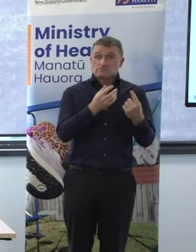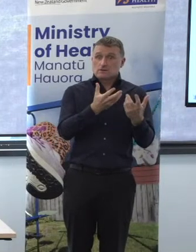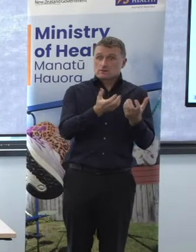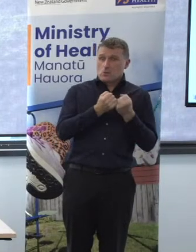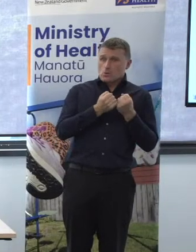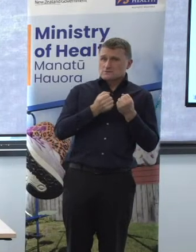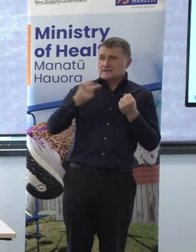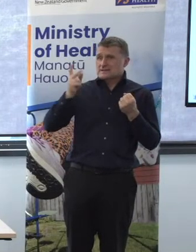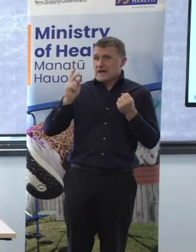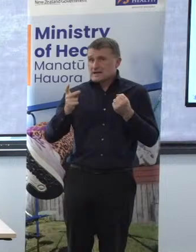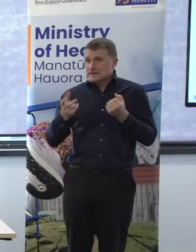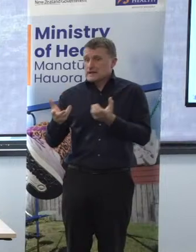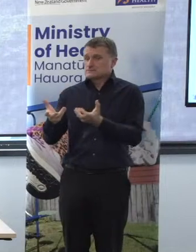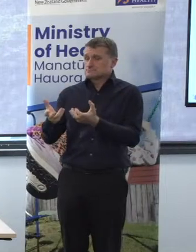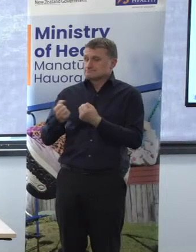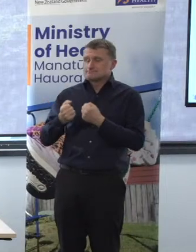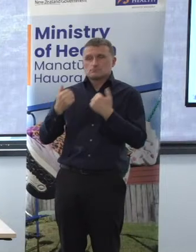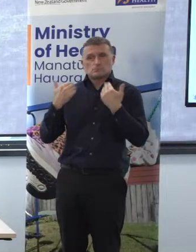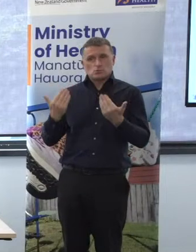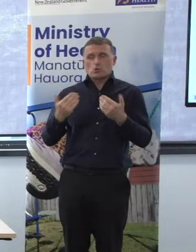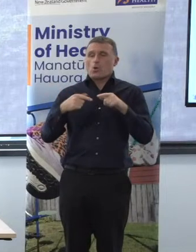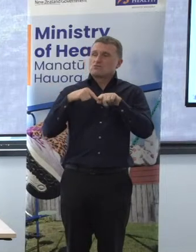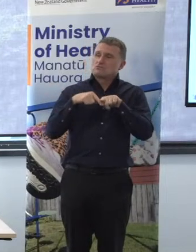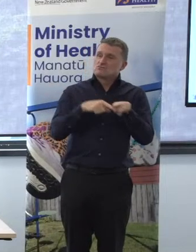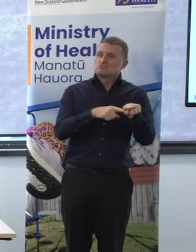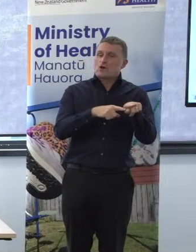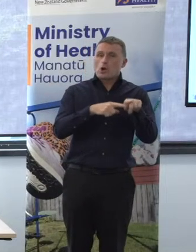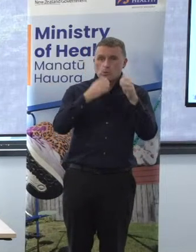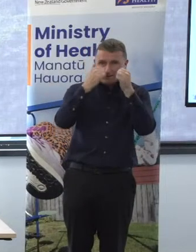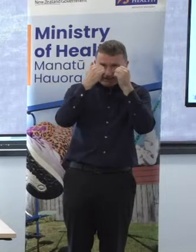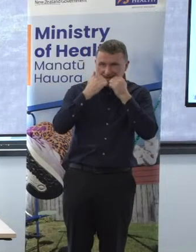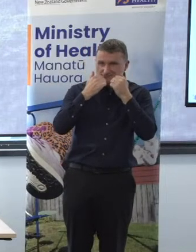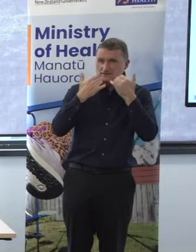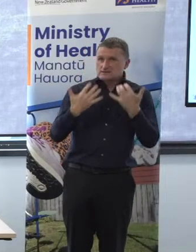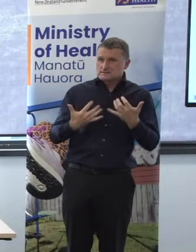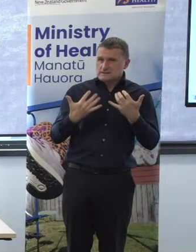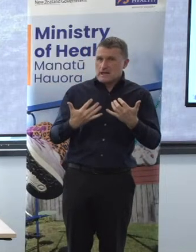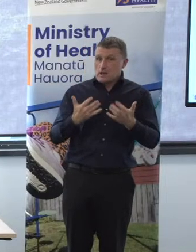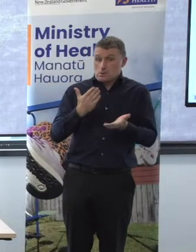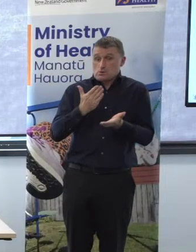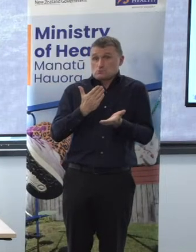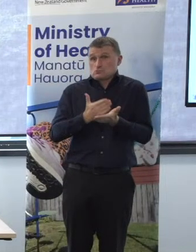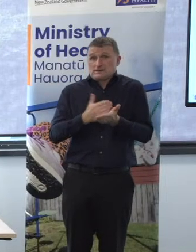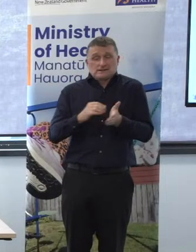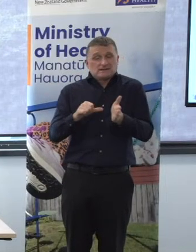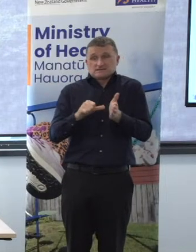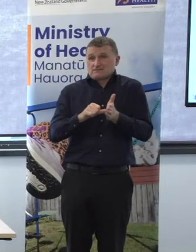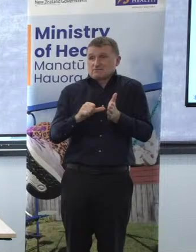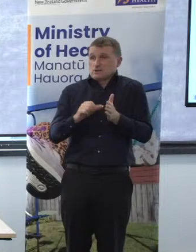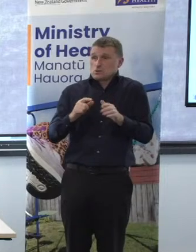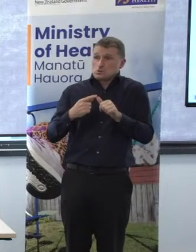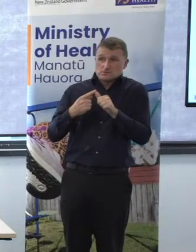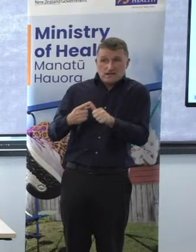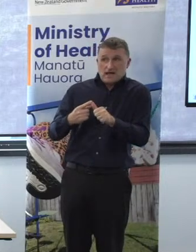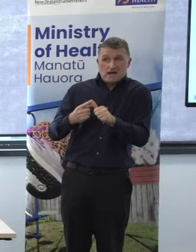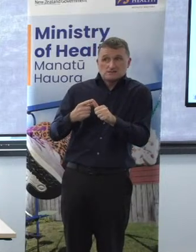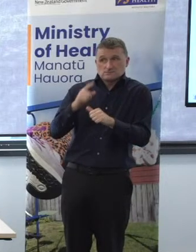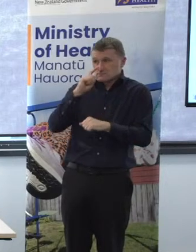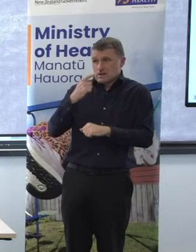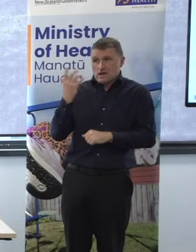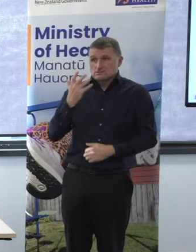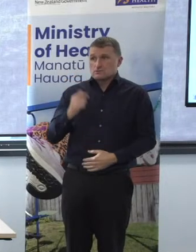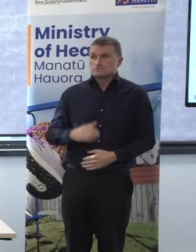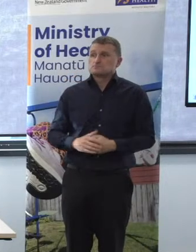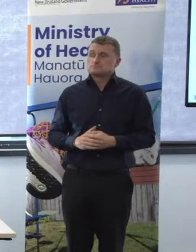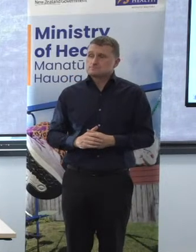sure about at the moment, but we're tracking that evidence. It's quite difficult to be certain the answer to that type of question. And which